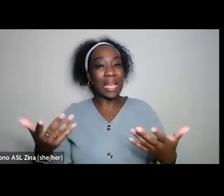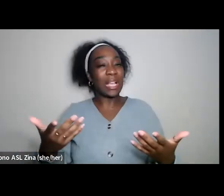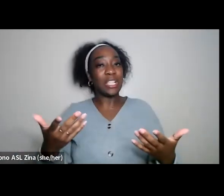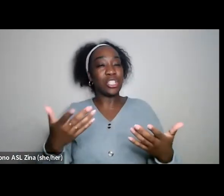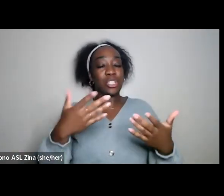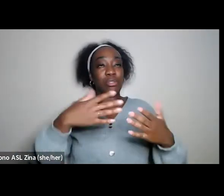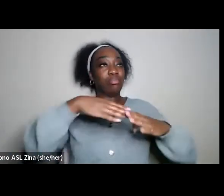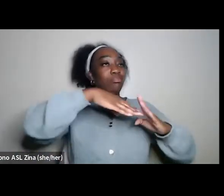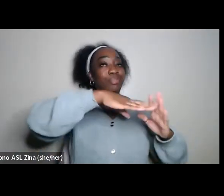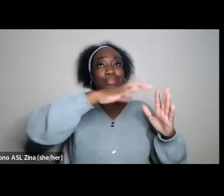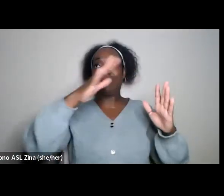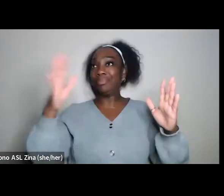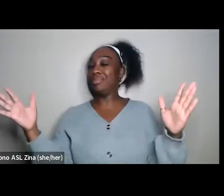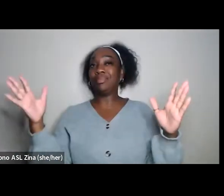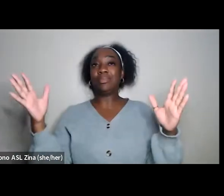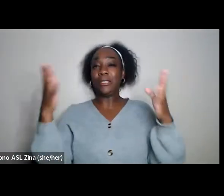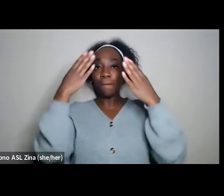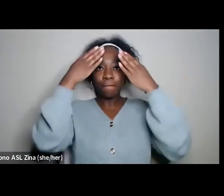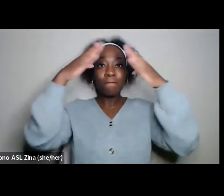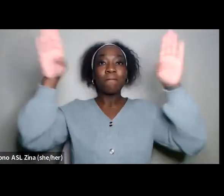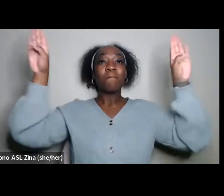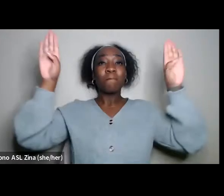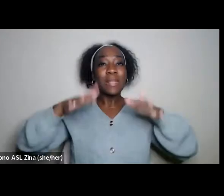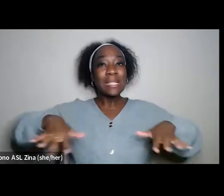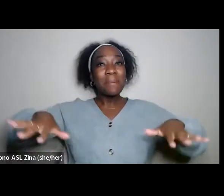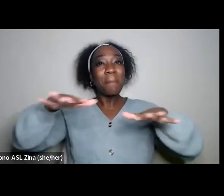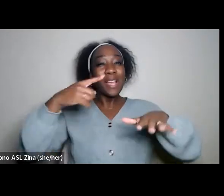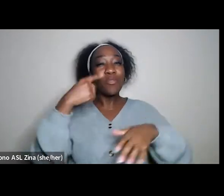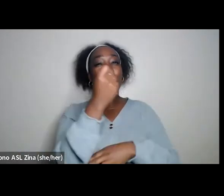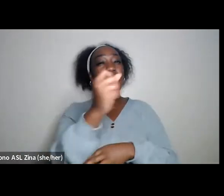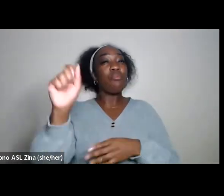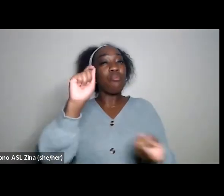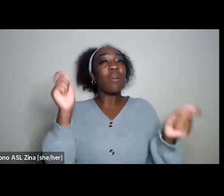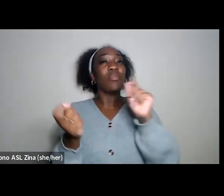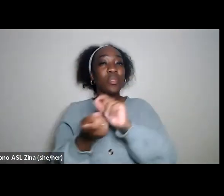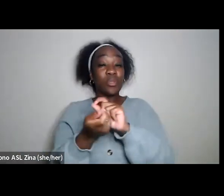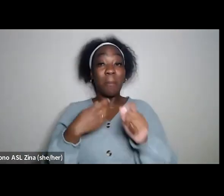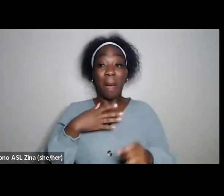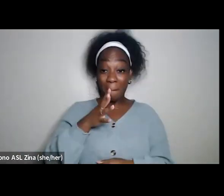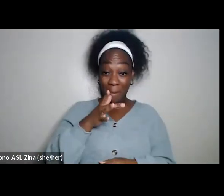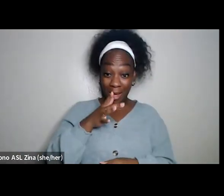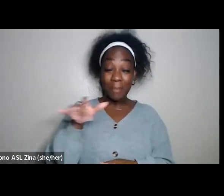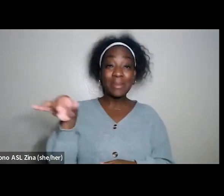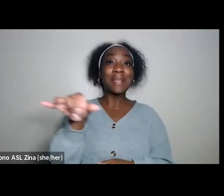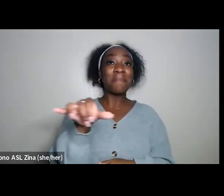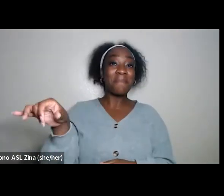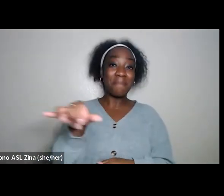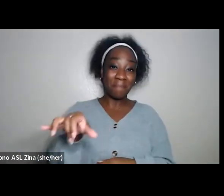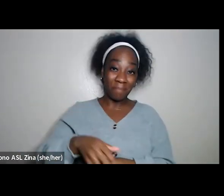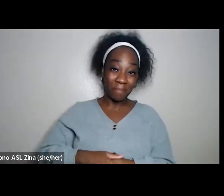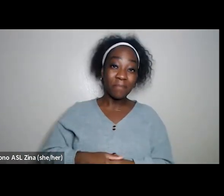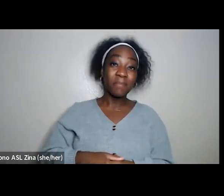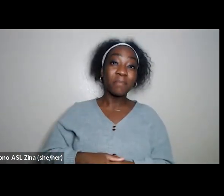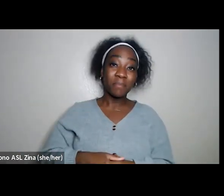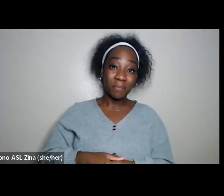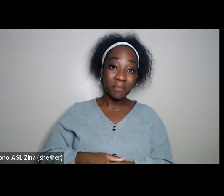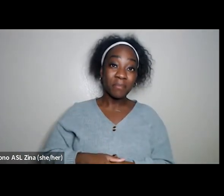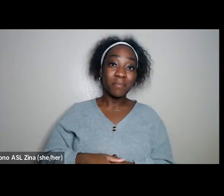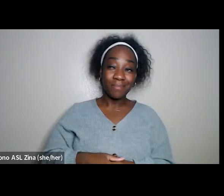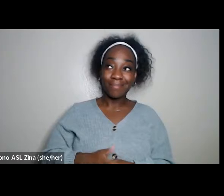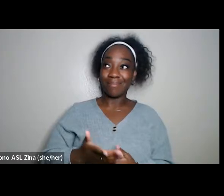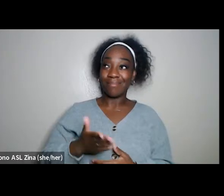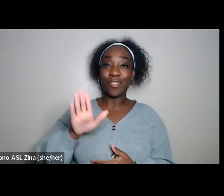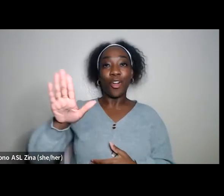revolution. And my mother is one of those people. She's along with Bell Hooks, right, in terms of her